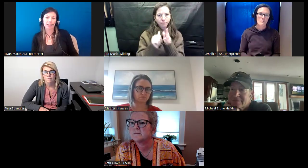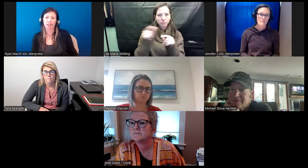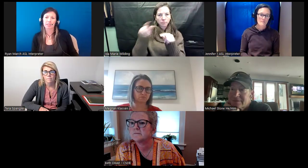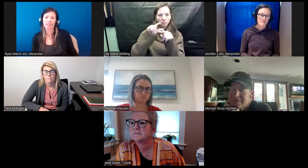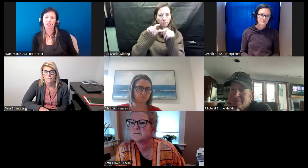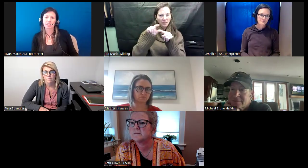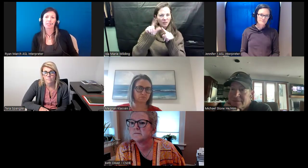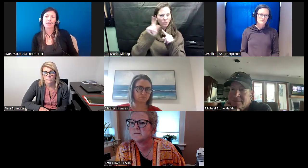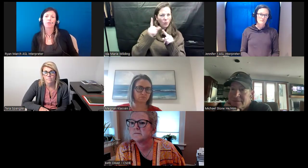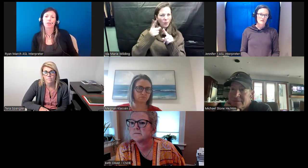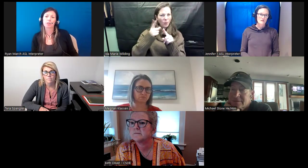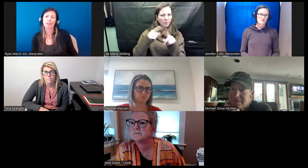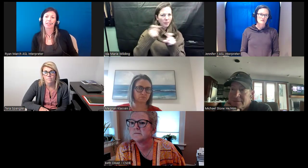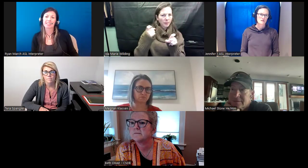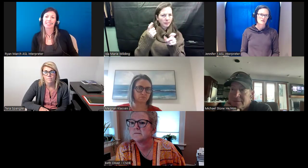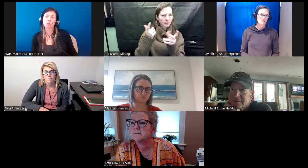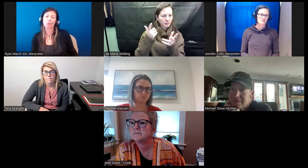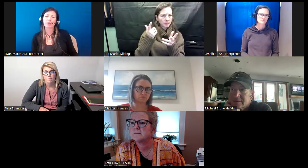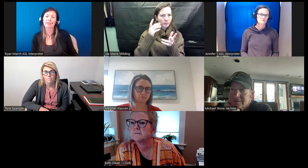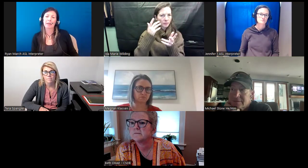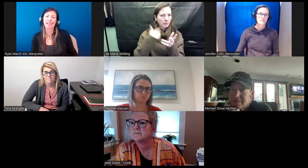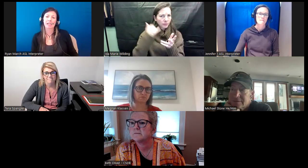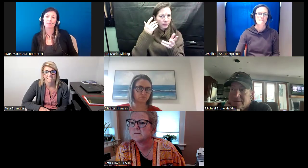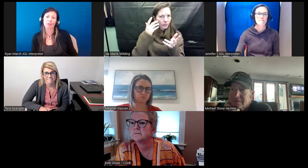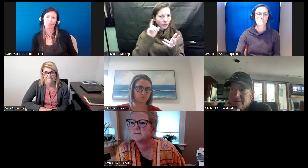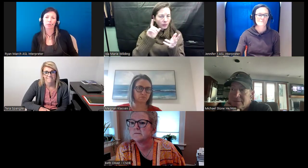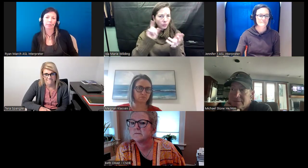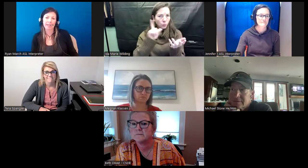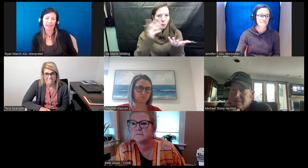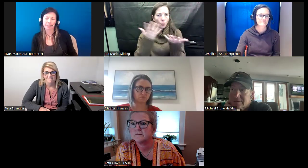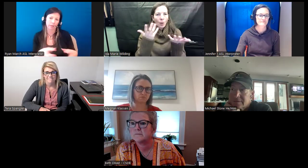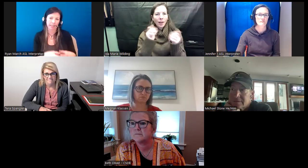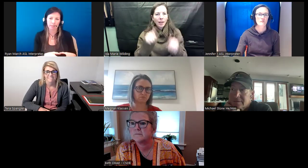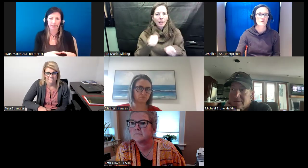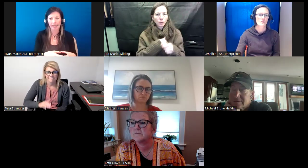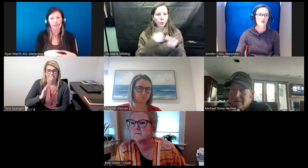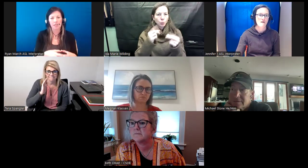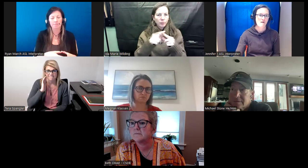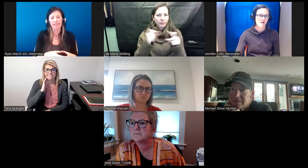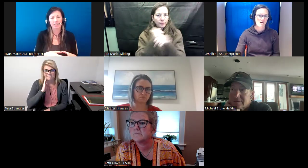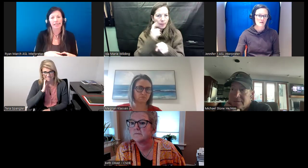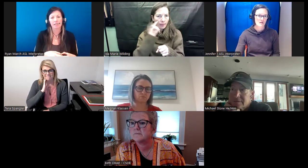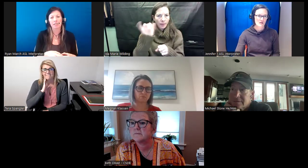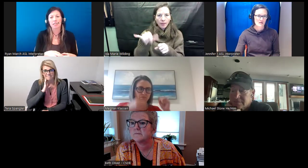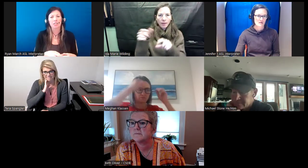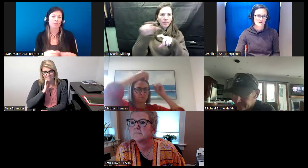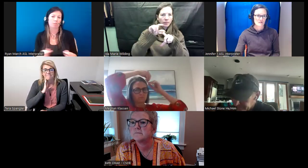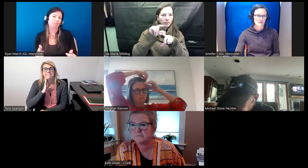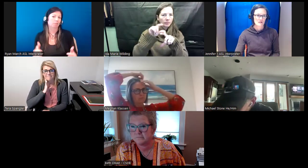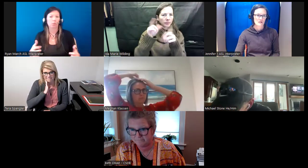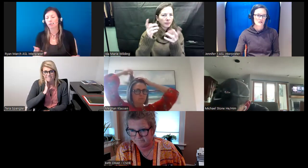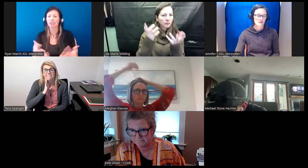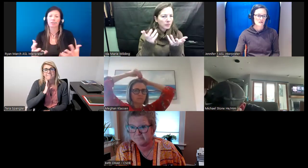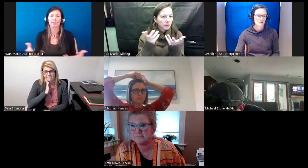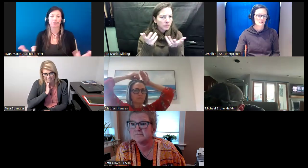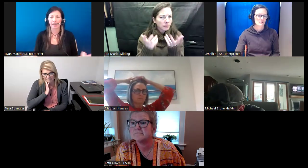percentage, that compensation for those specialized skills, where would that money come from? Where would we be asking? We would keep that baseline, but